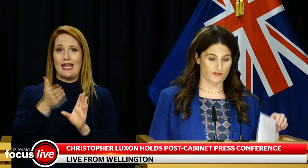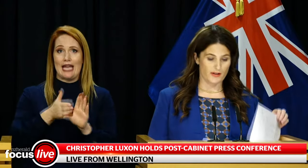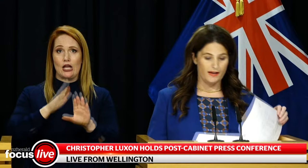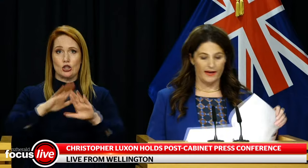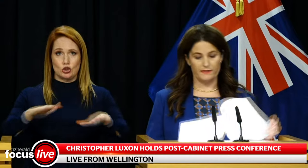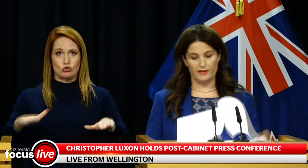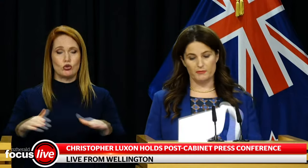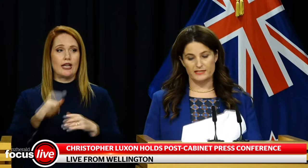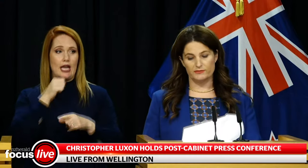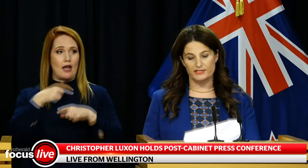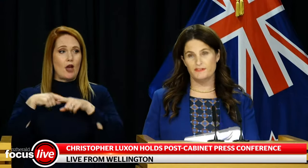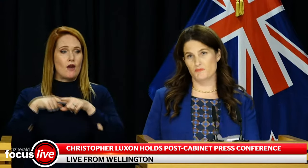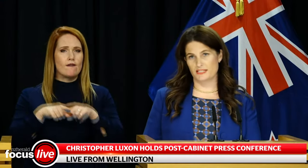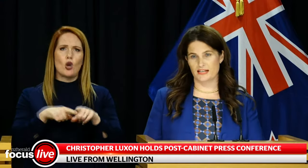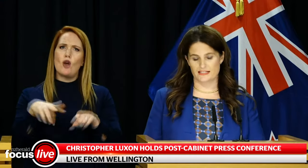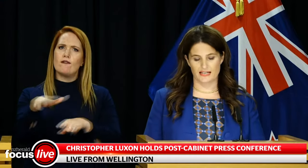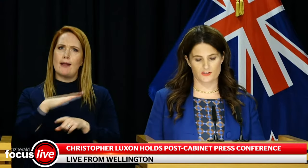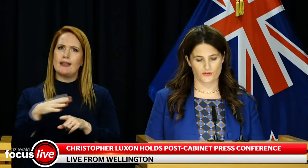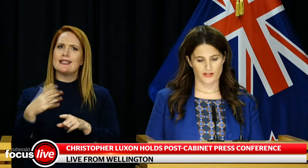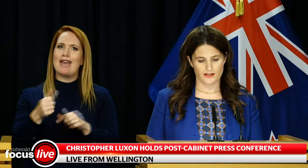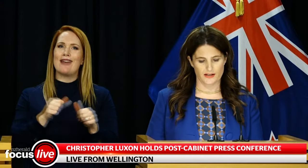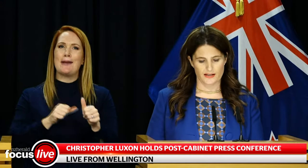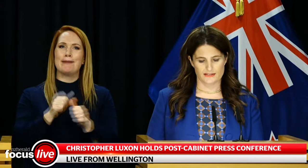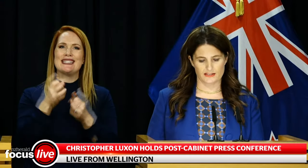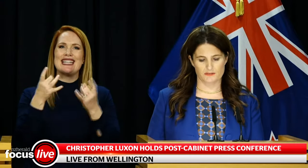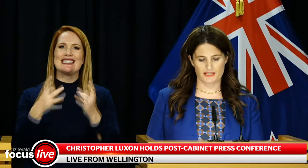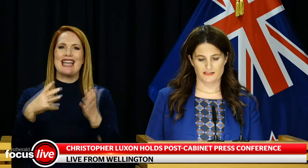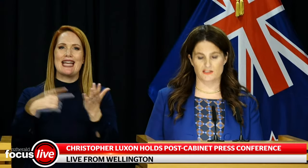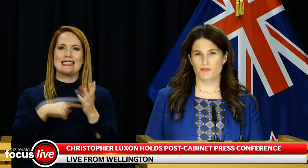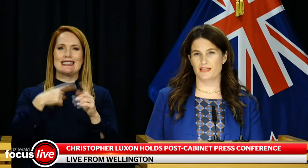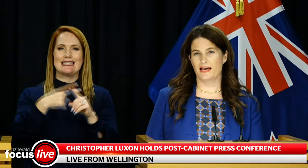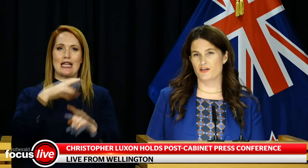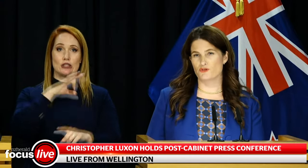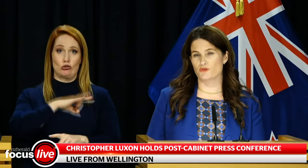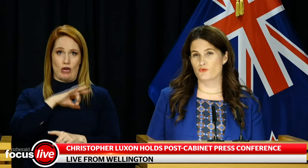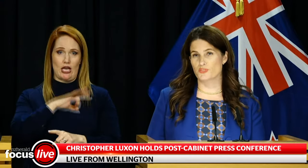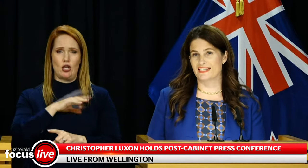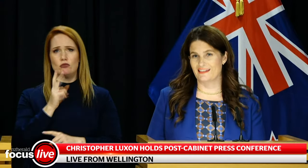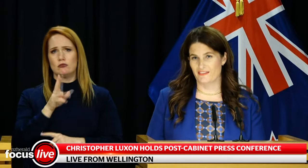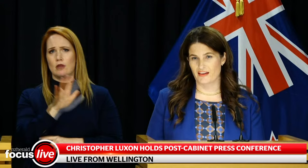judge it on the families receiving the Best Start tax credit, is expected to be